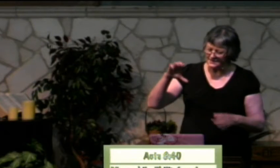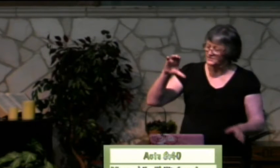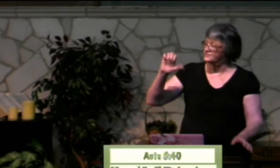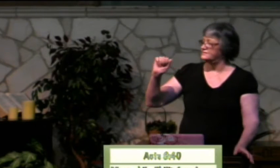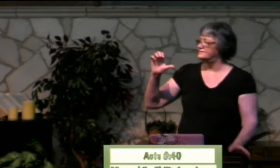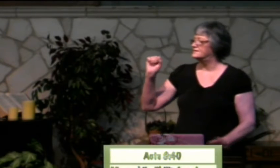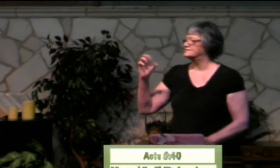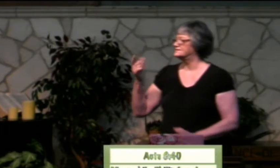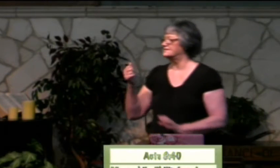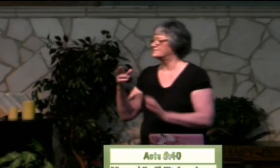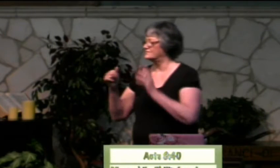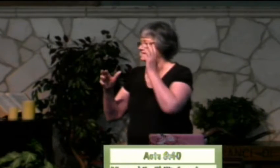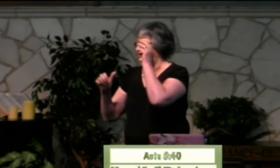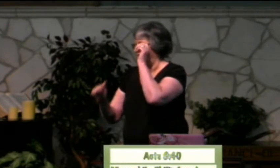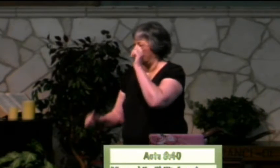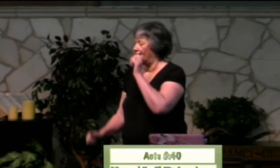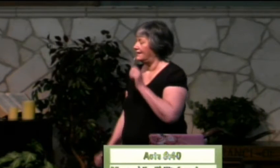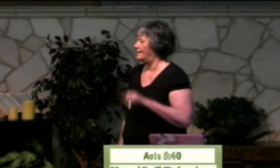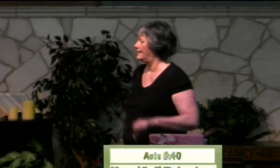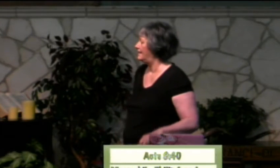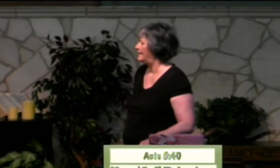to Caesarea.